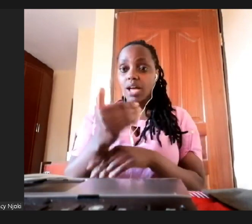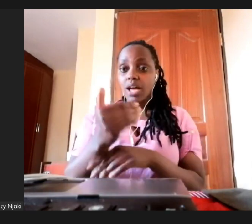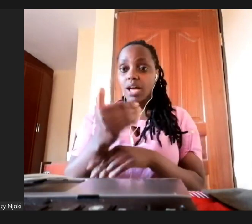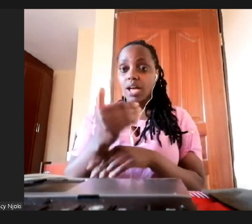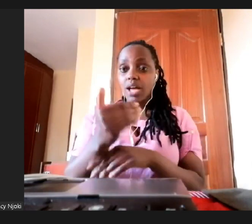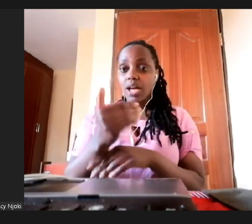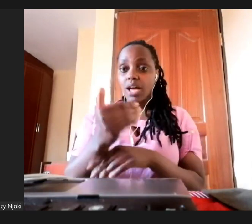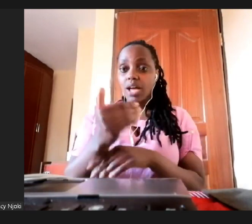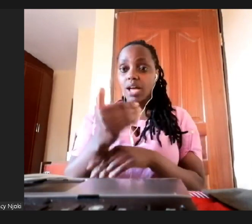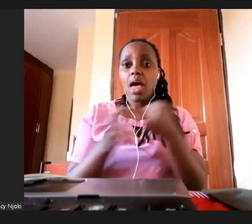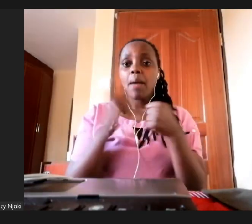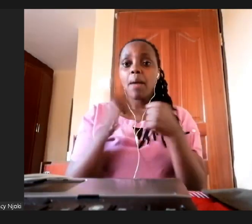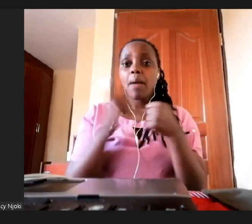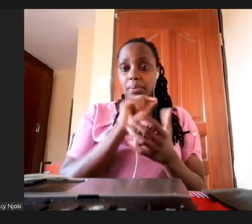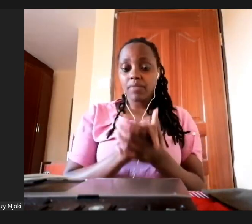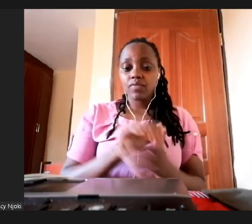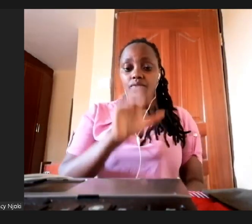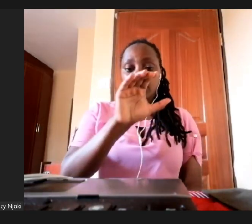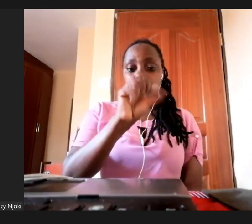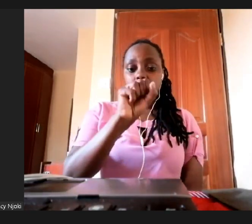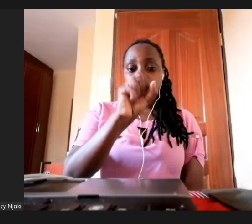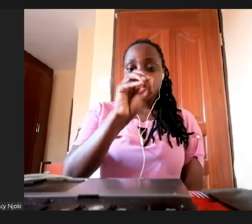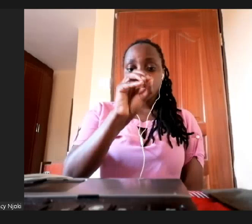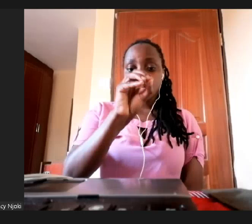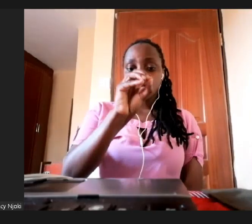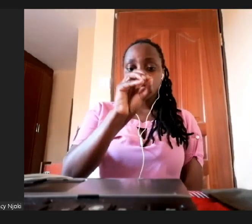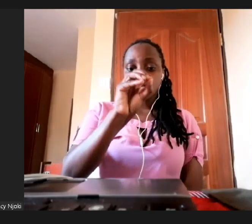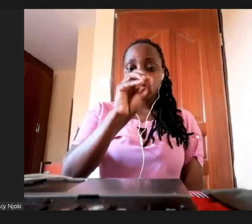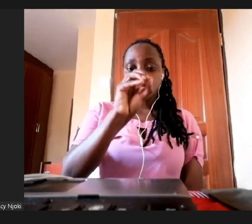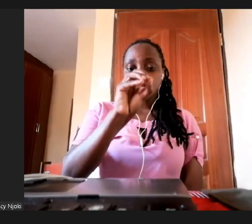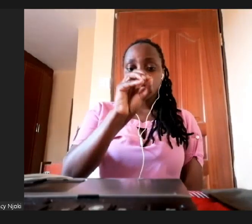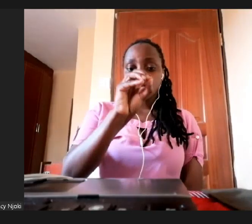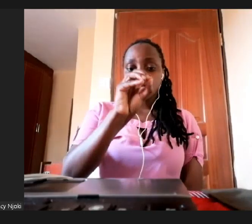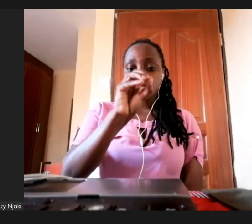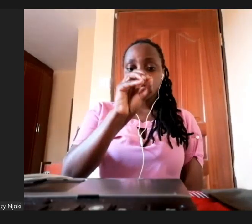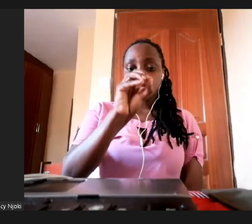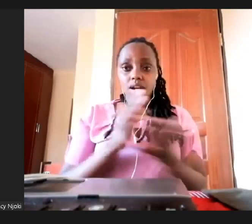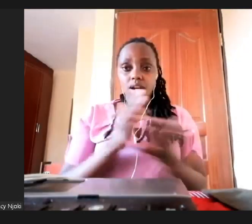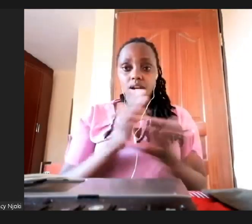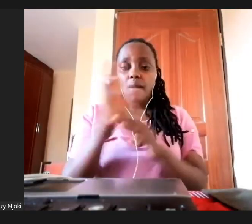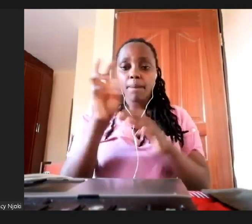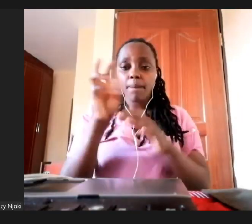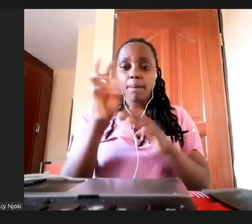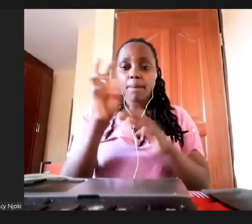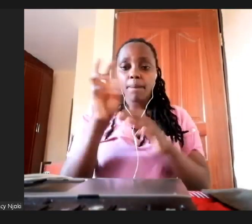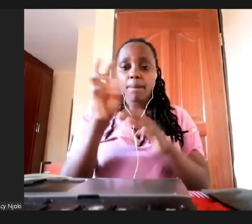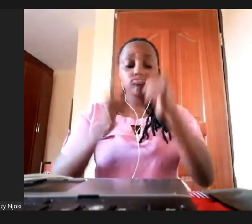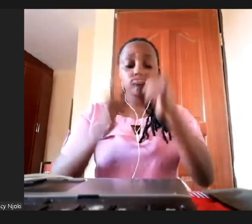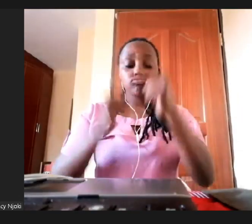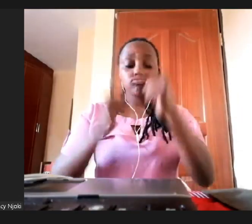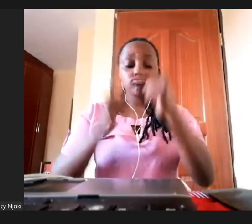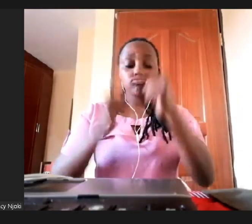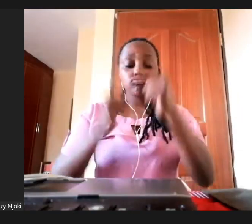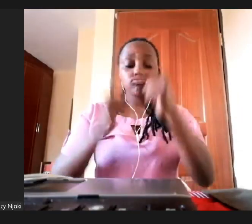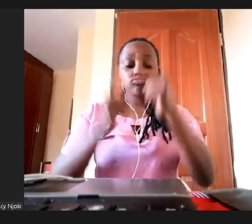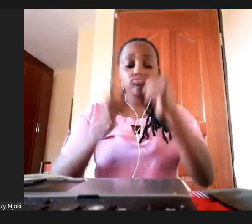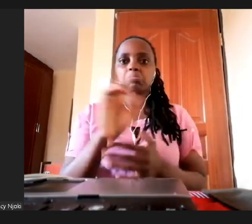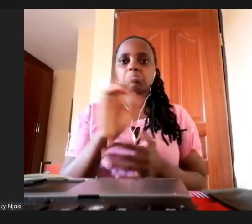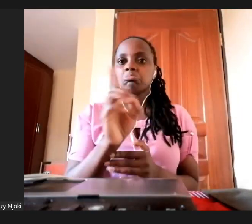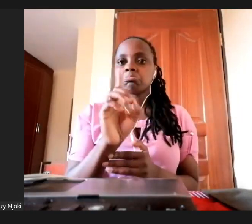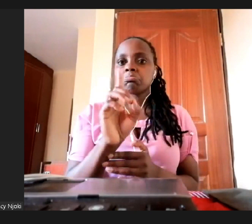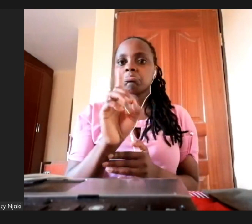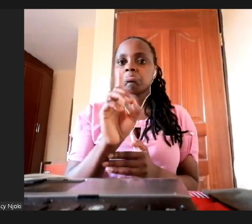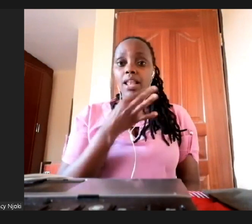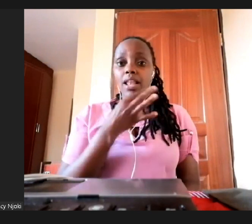So as CSOs, we need to remember that child rights monitoring is a continuous process that never stops. And I